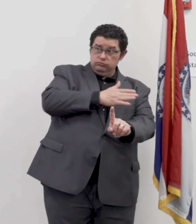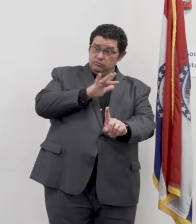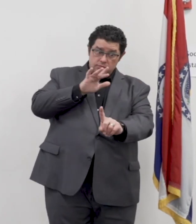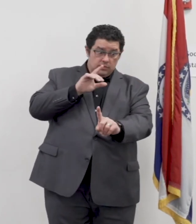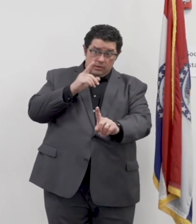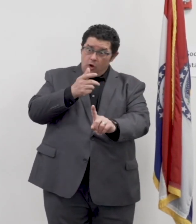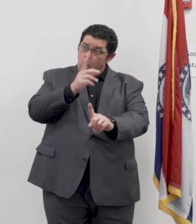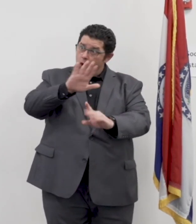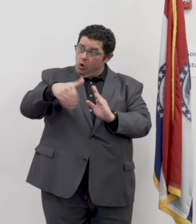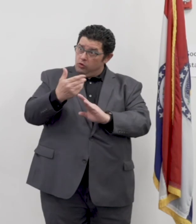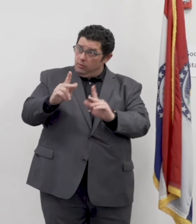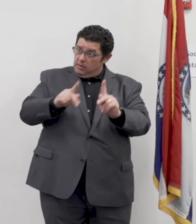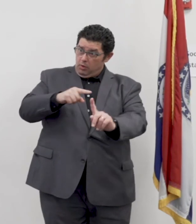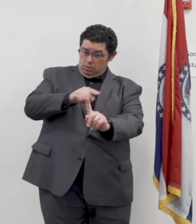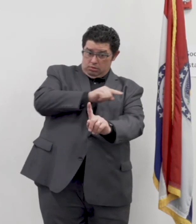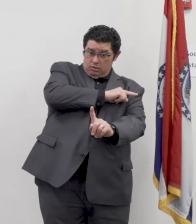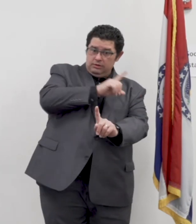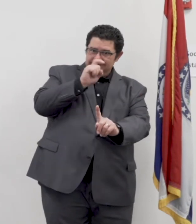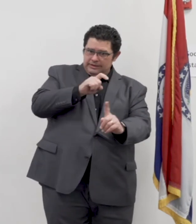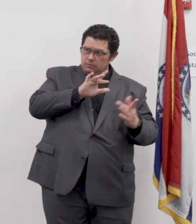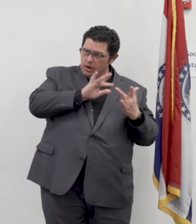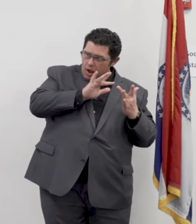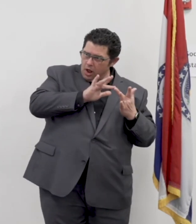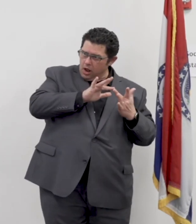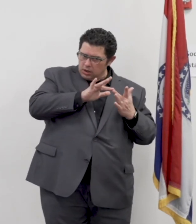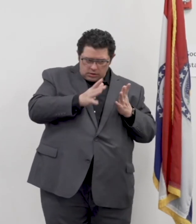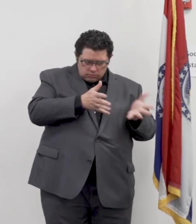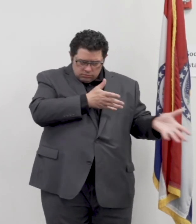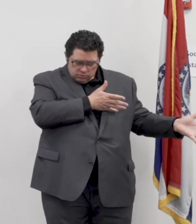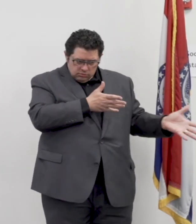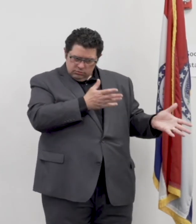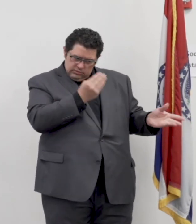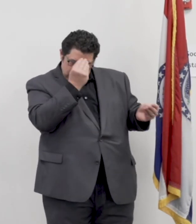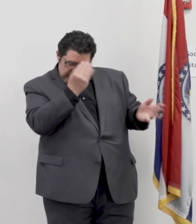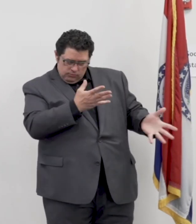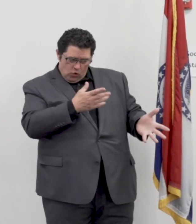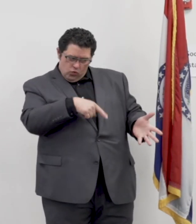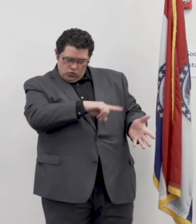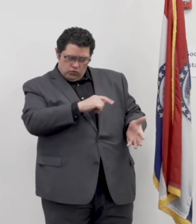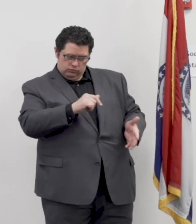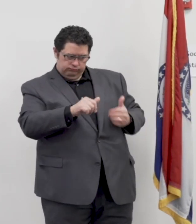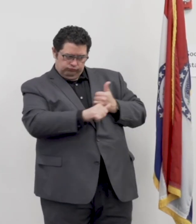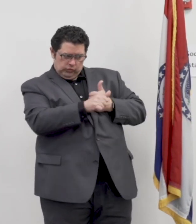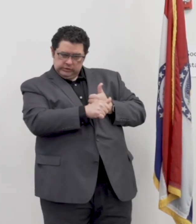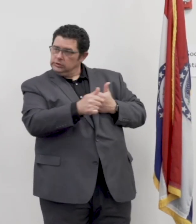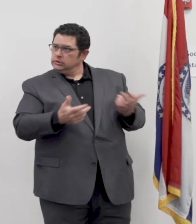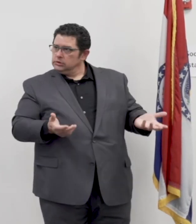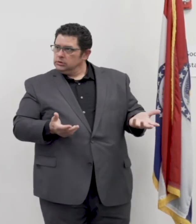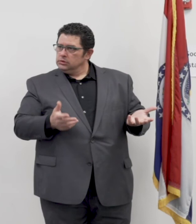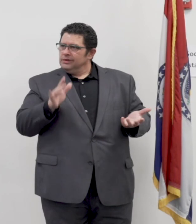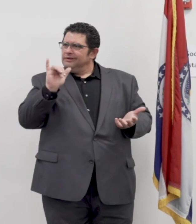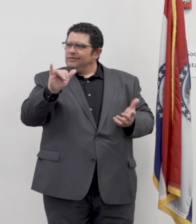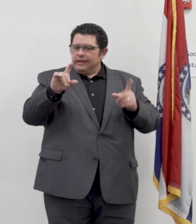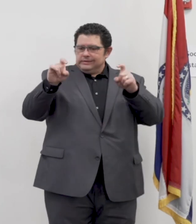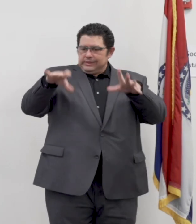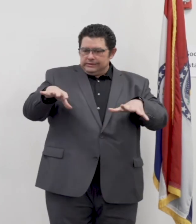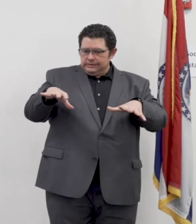or protected from exposure. But at least advised to know that they're at risk. And that testing,